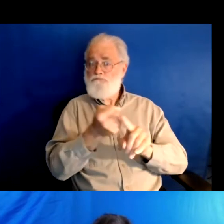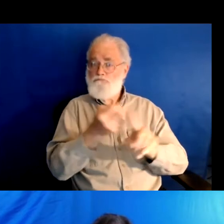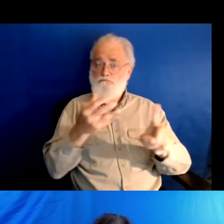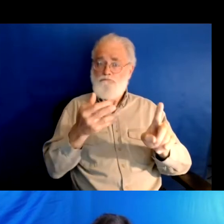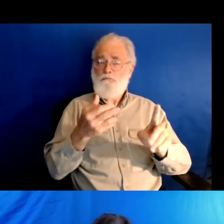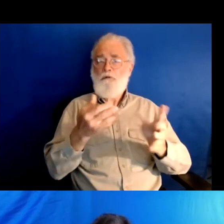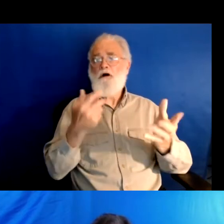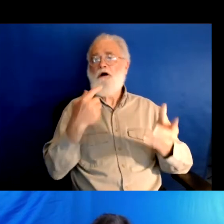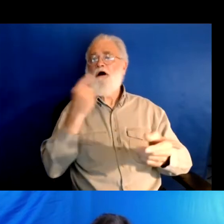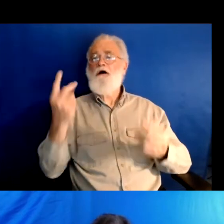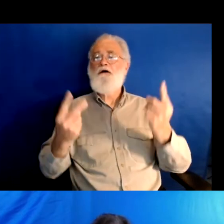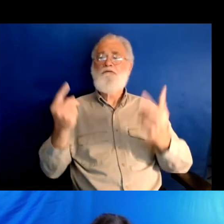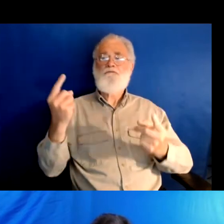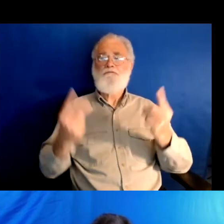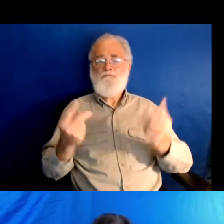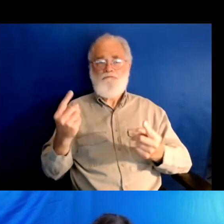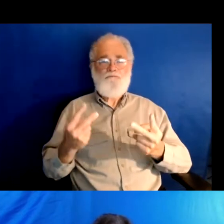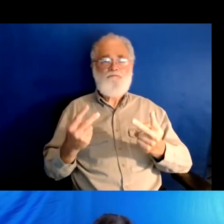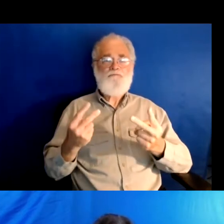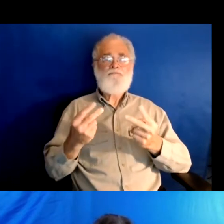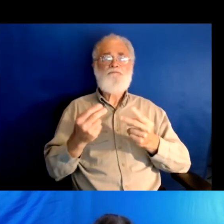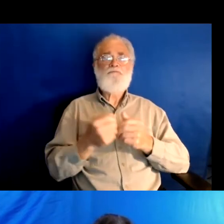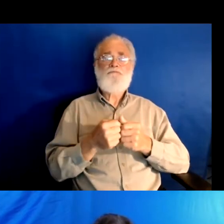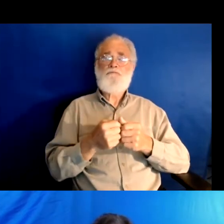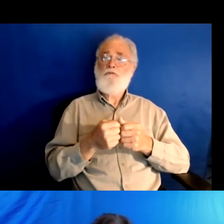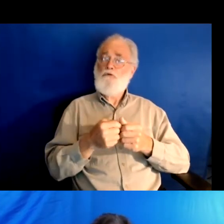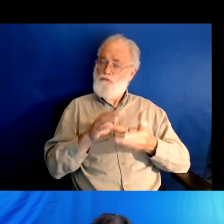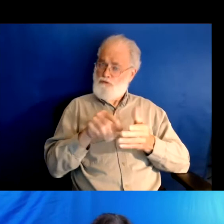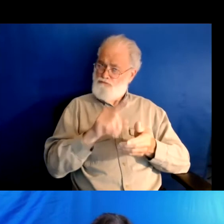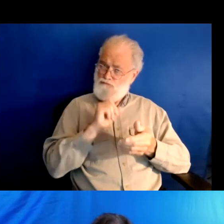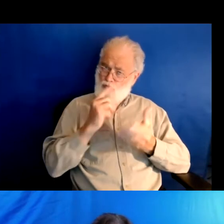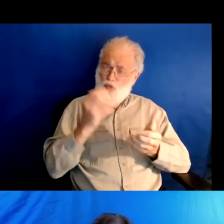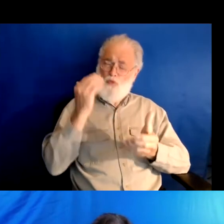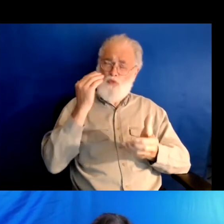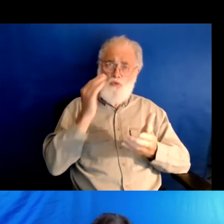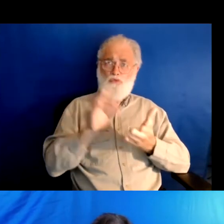So do you share the scores and expand on it? It was kind of half and half.